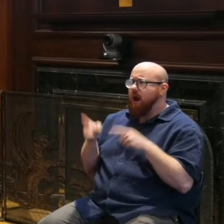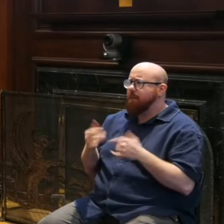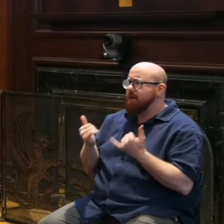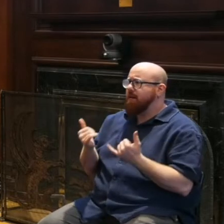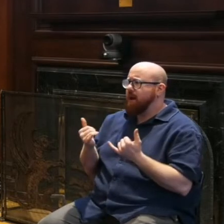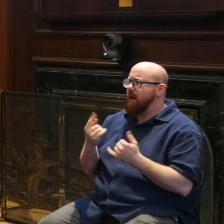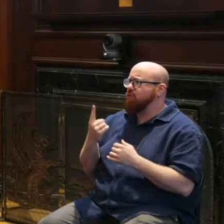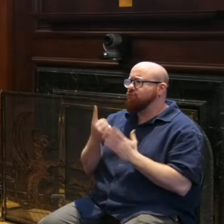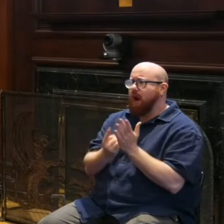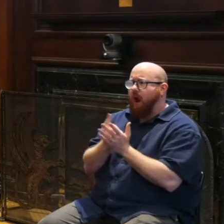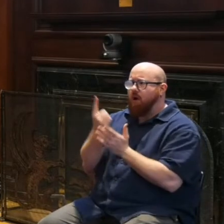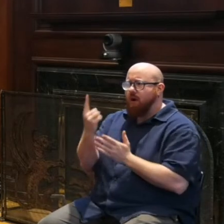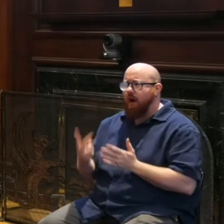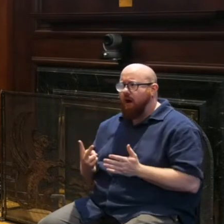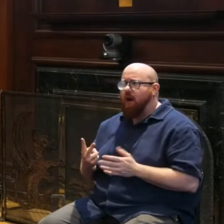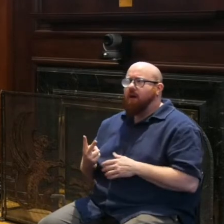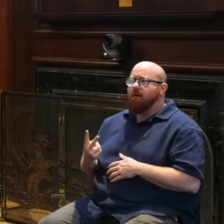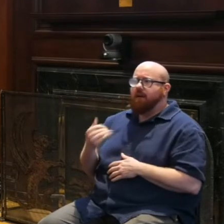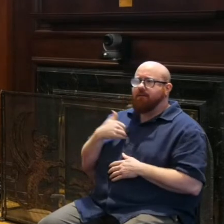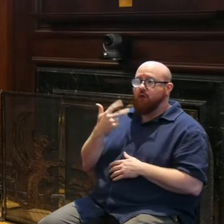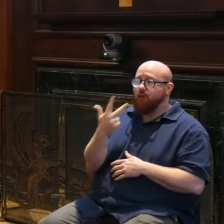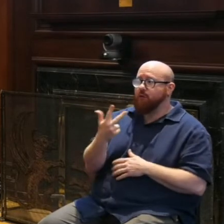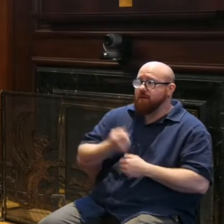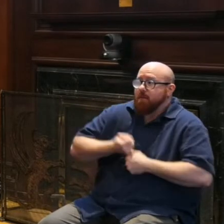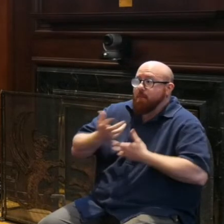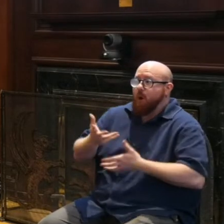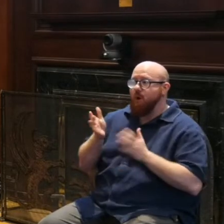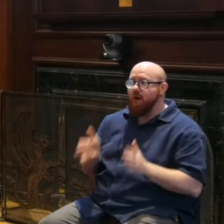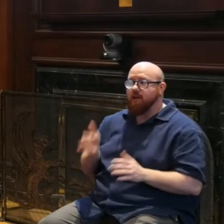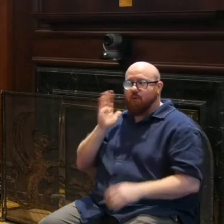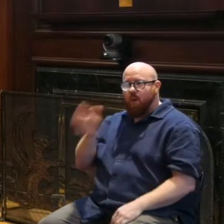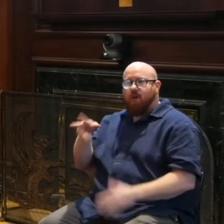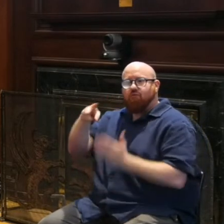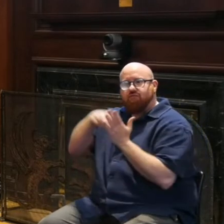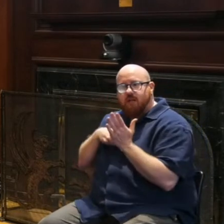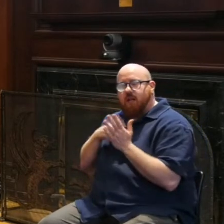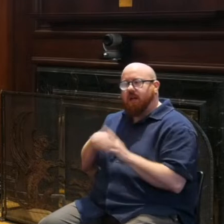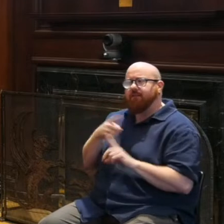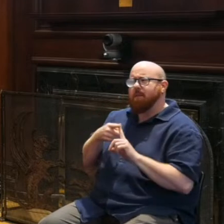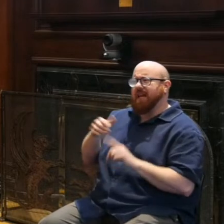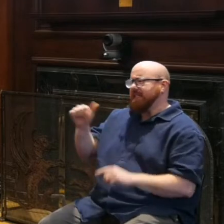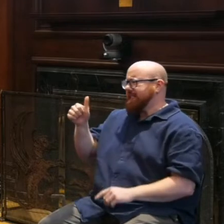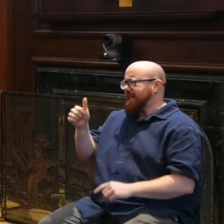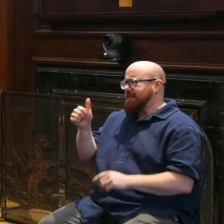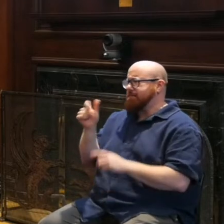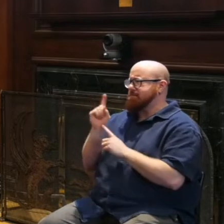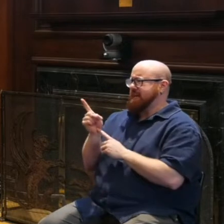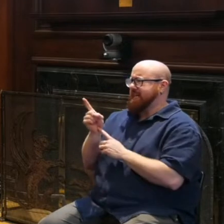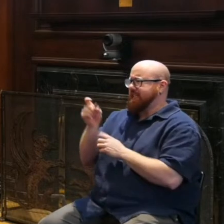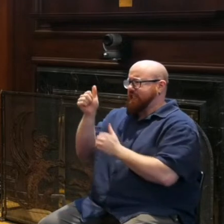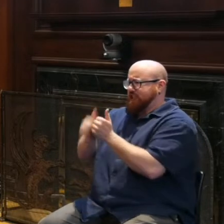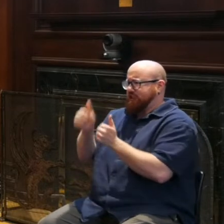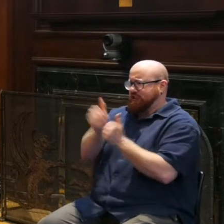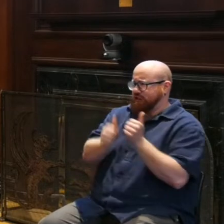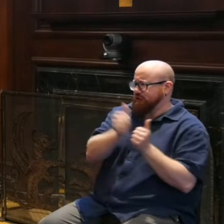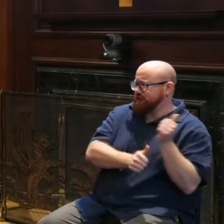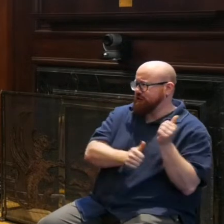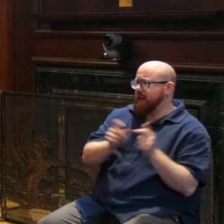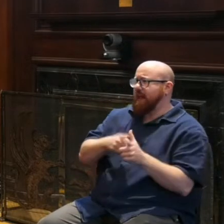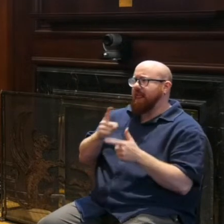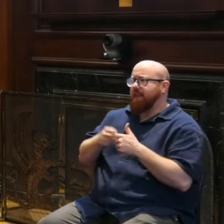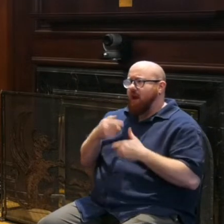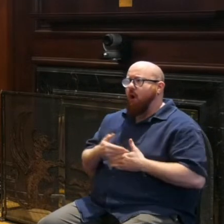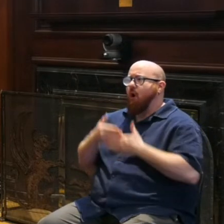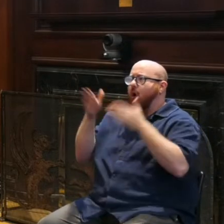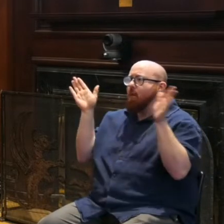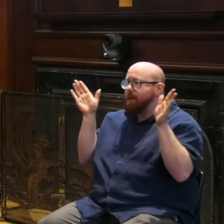next hour and a half. Our three featured poets will be reading first. They'll read for about 10 minutes each. And then we're going to open it up